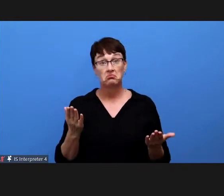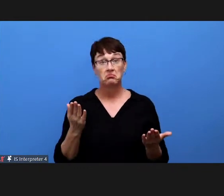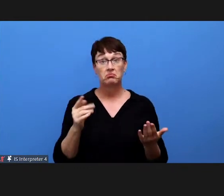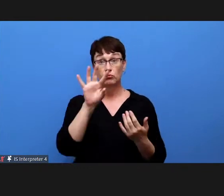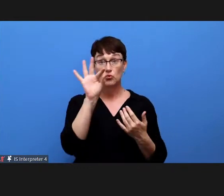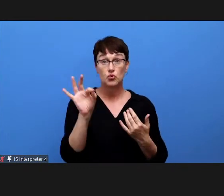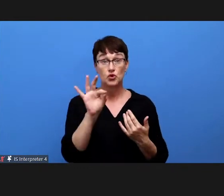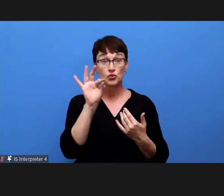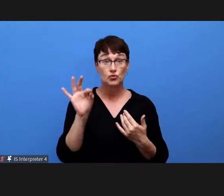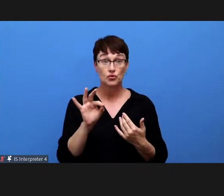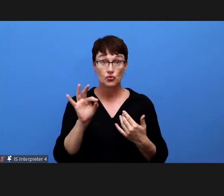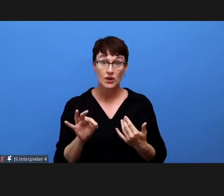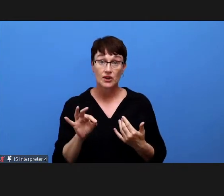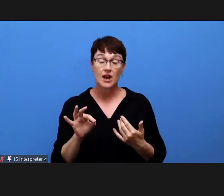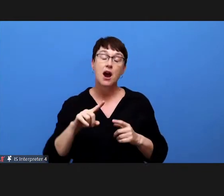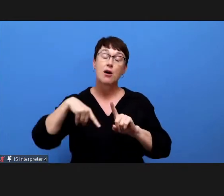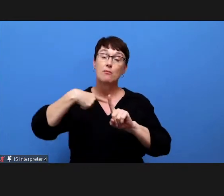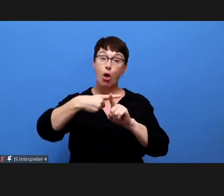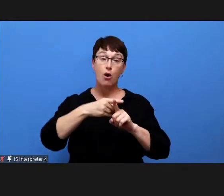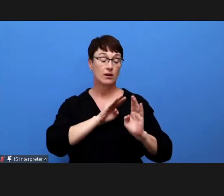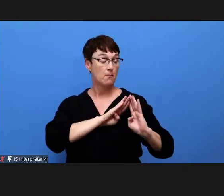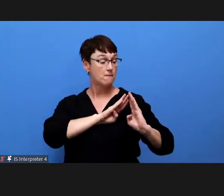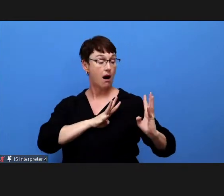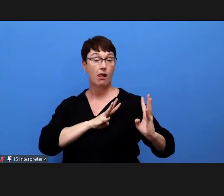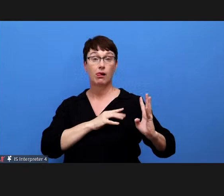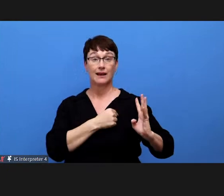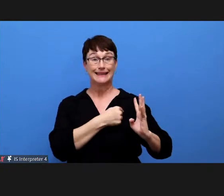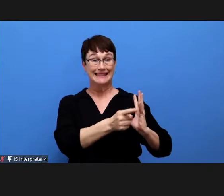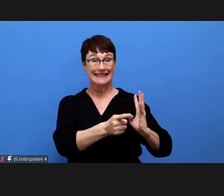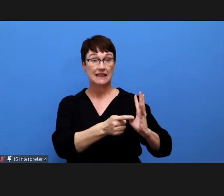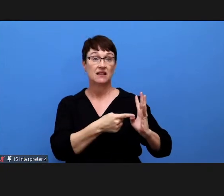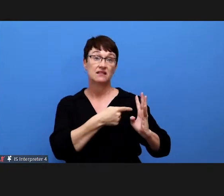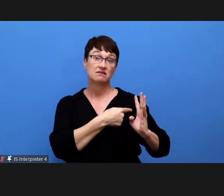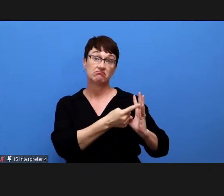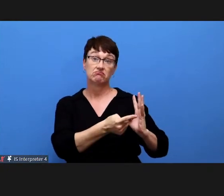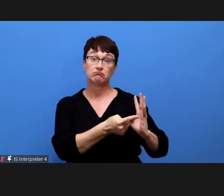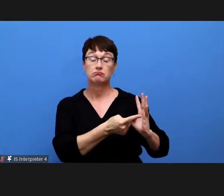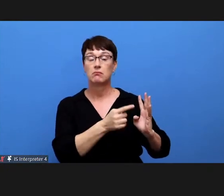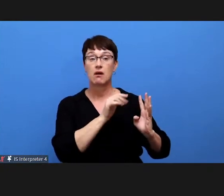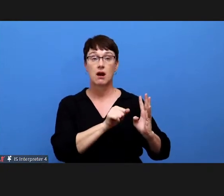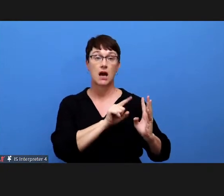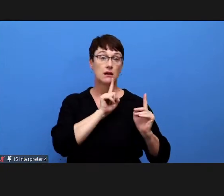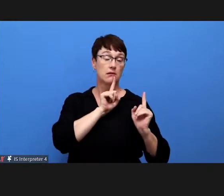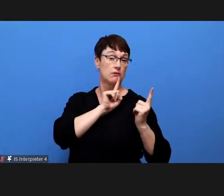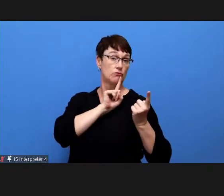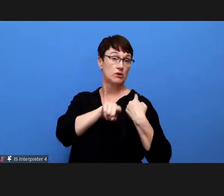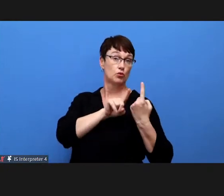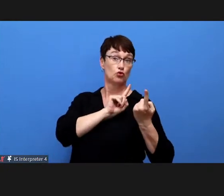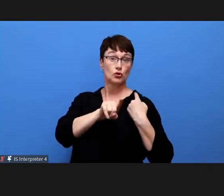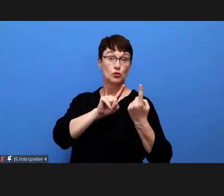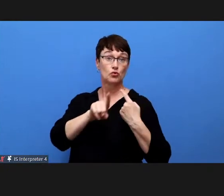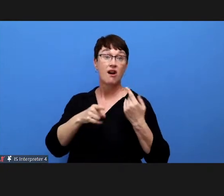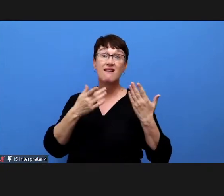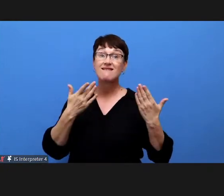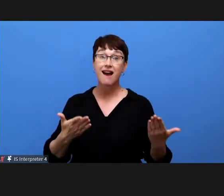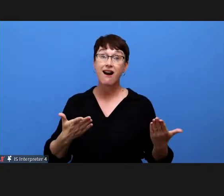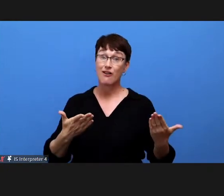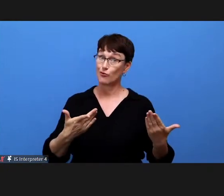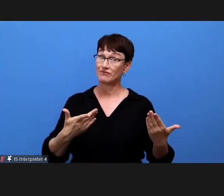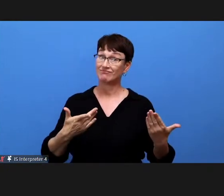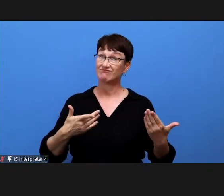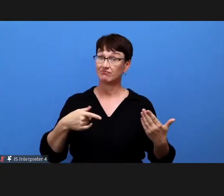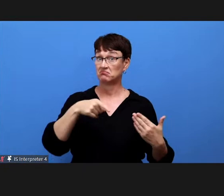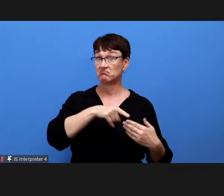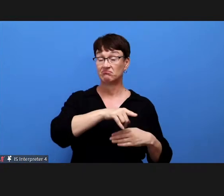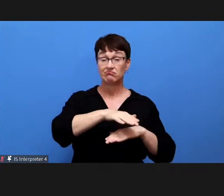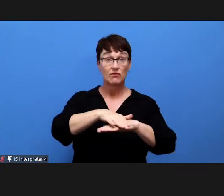forward. So the open is floor. The floor is now open. Let me see the hands for those that want